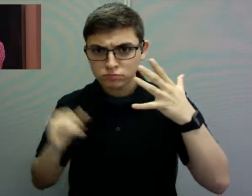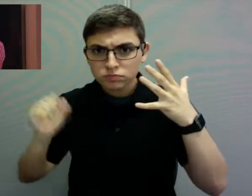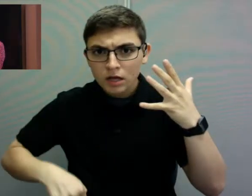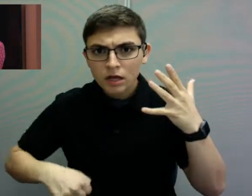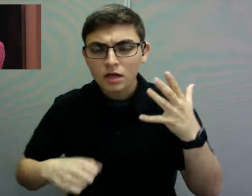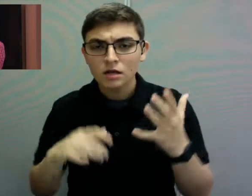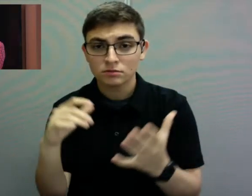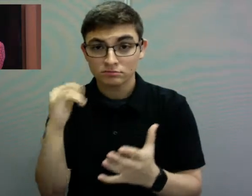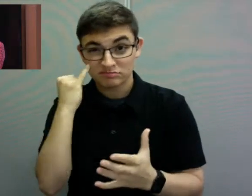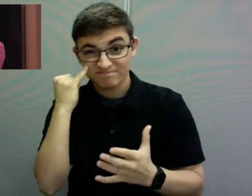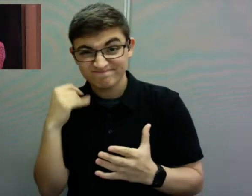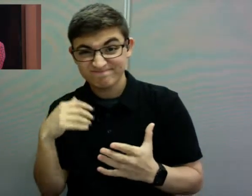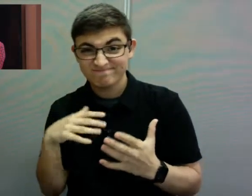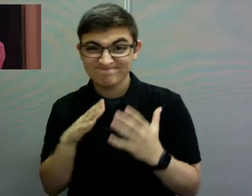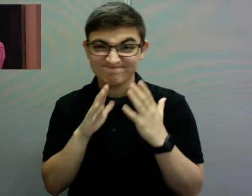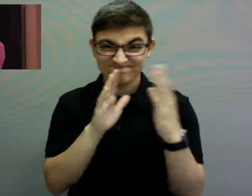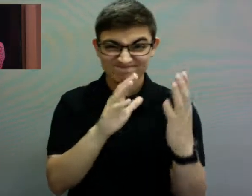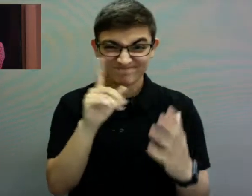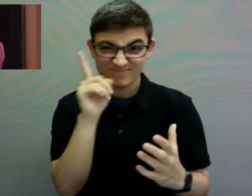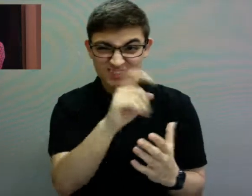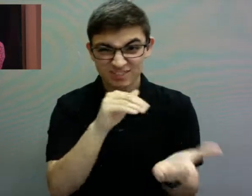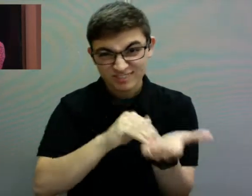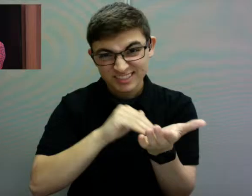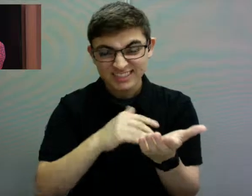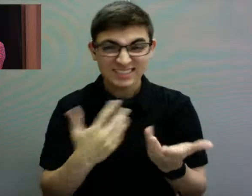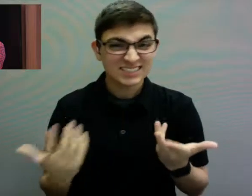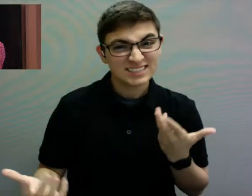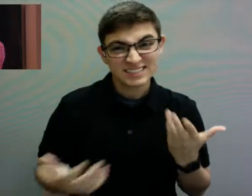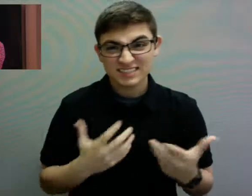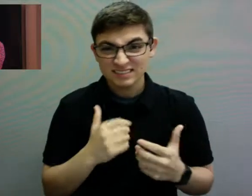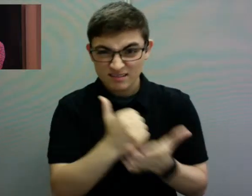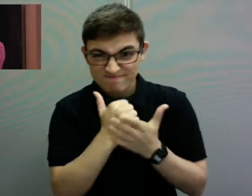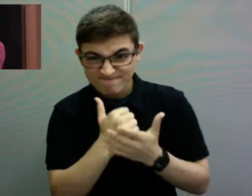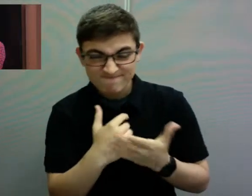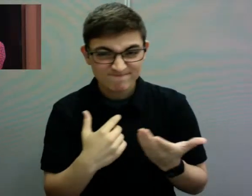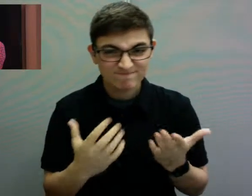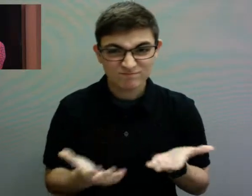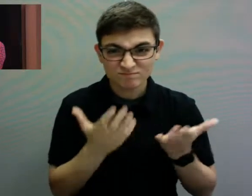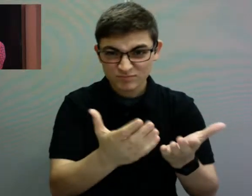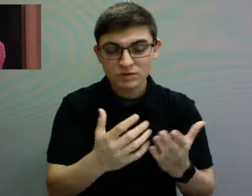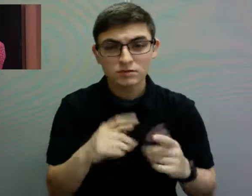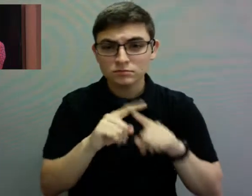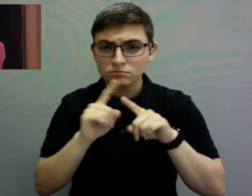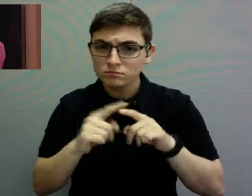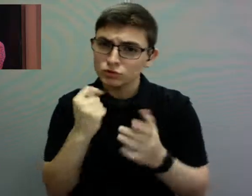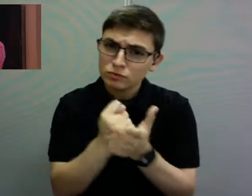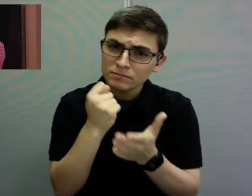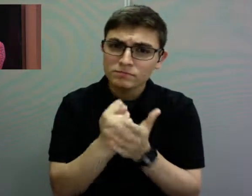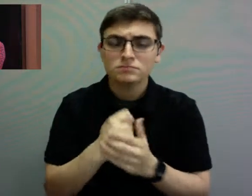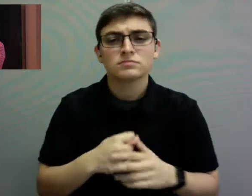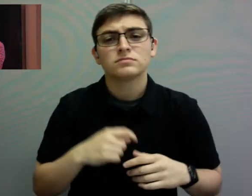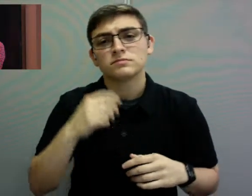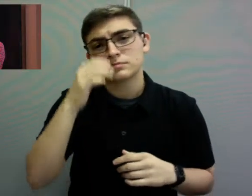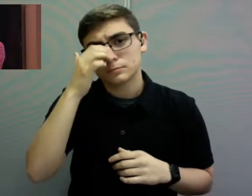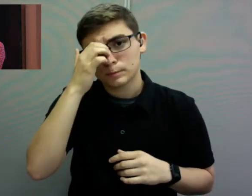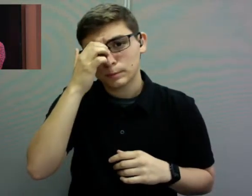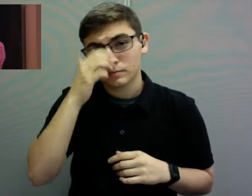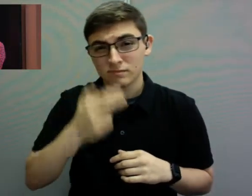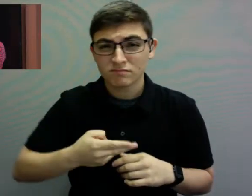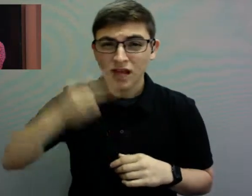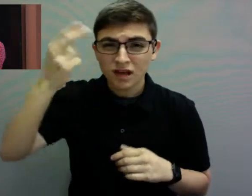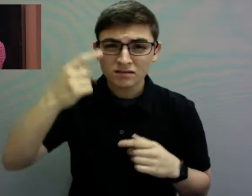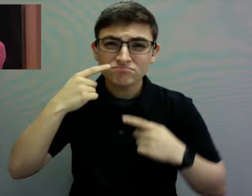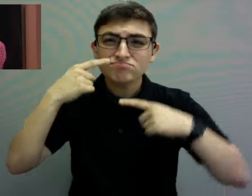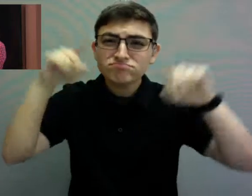If you ask your physician, have a discussion with them. There are new medications, there's new treatments that have a much higher success